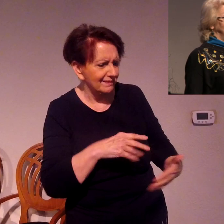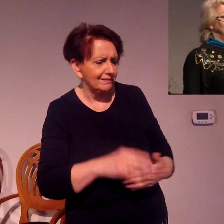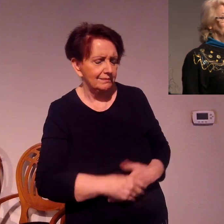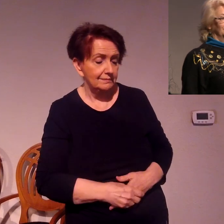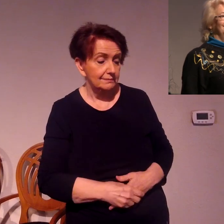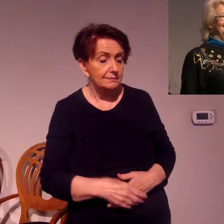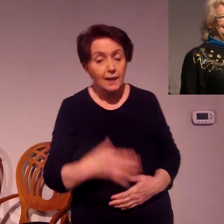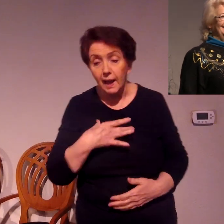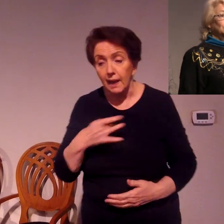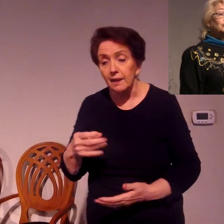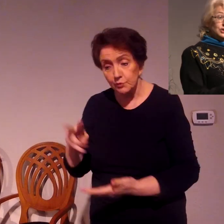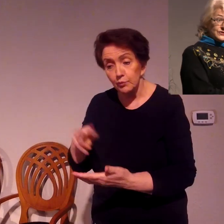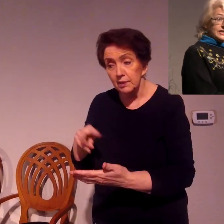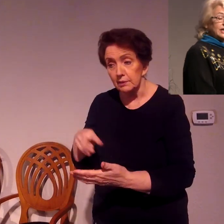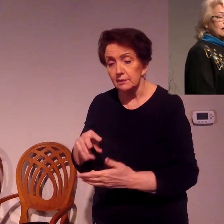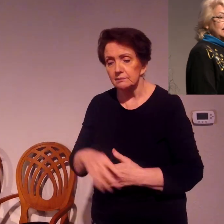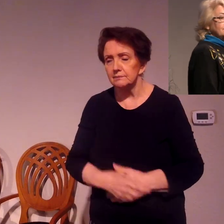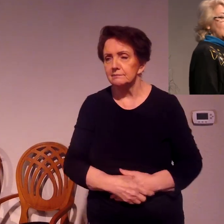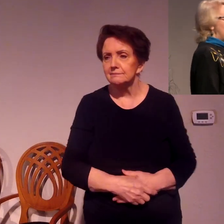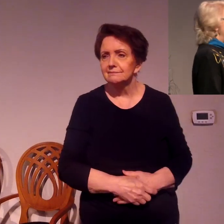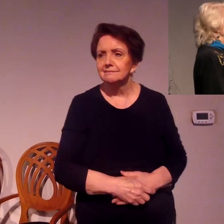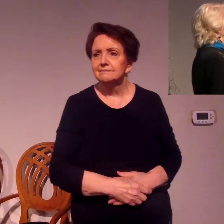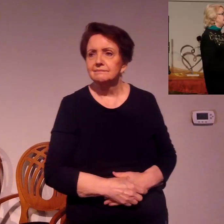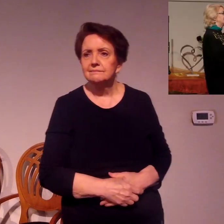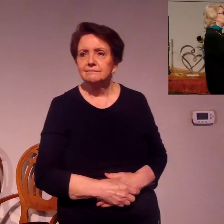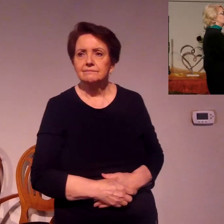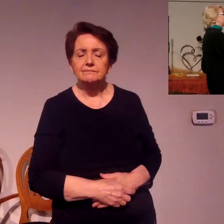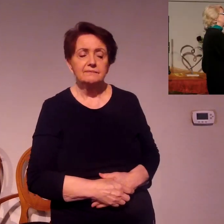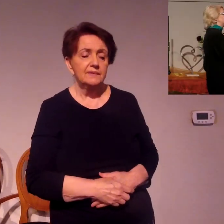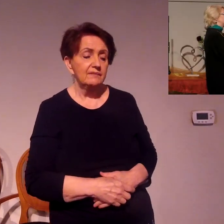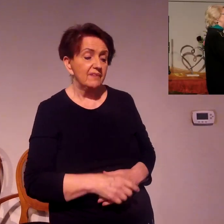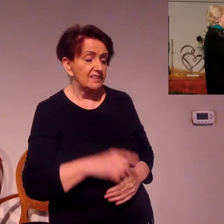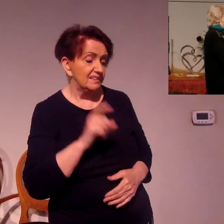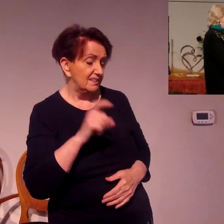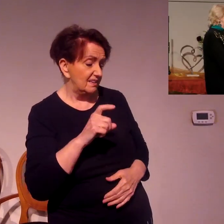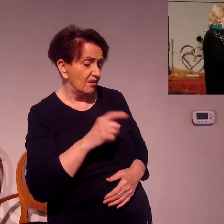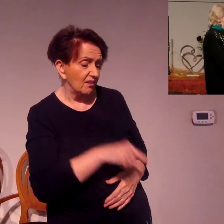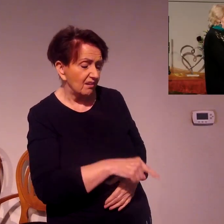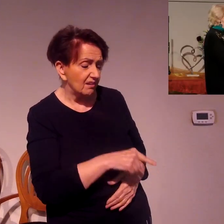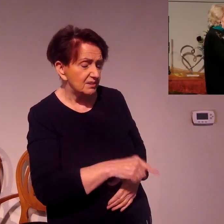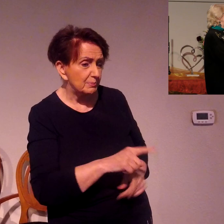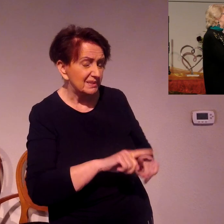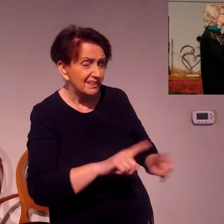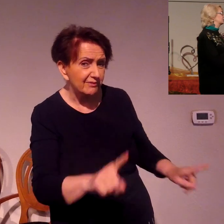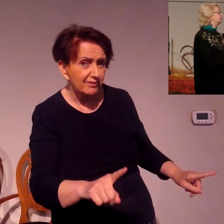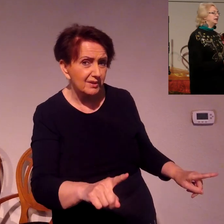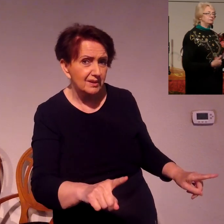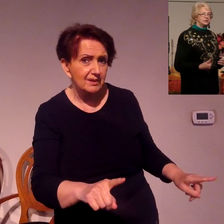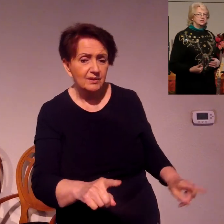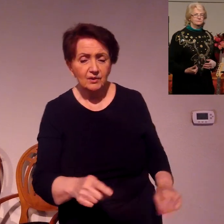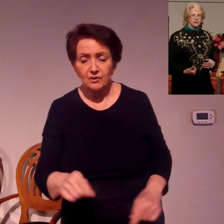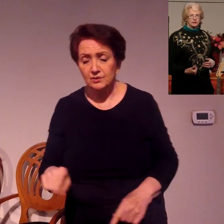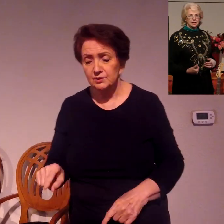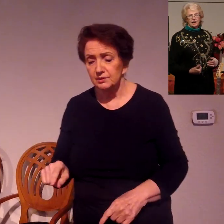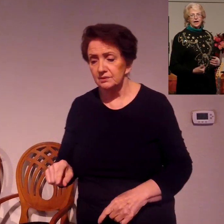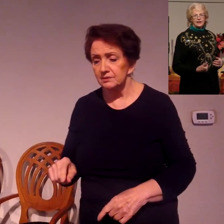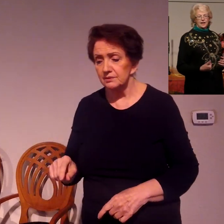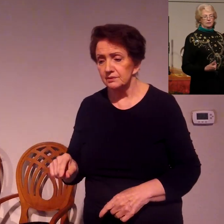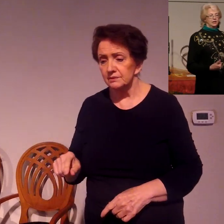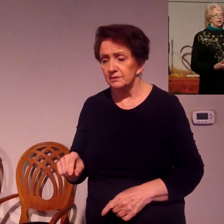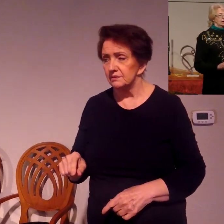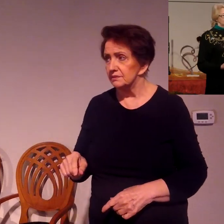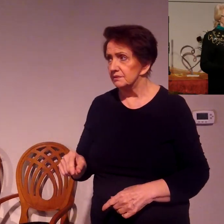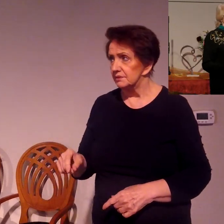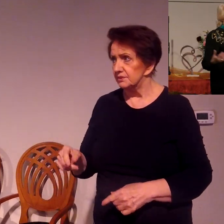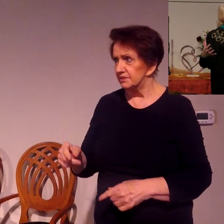Because I like reading my book. Do you see? If I need for her to be different than she is, or she needs for me to be different than I